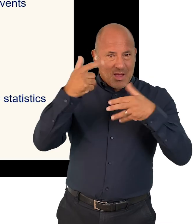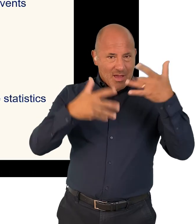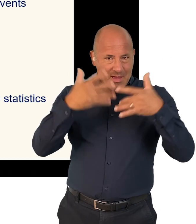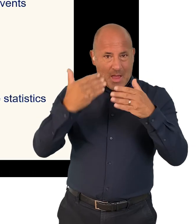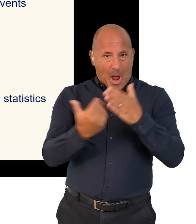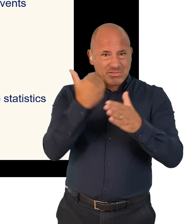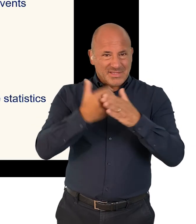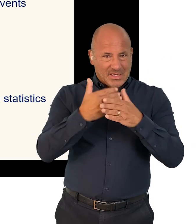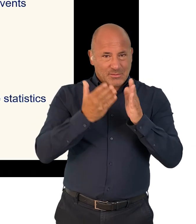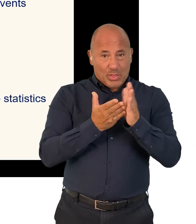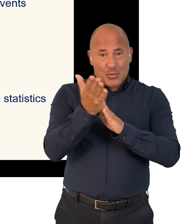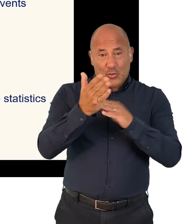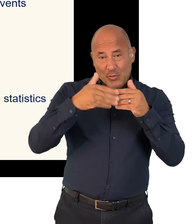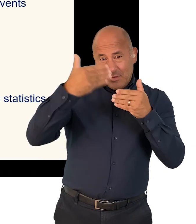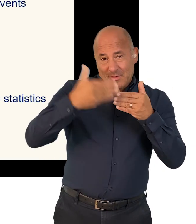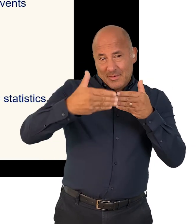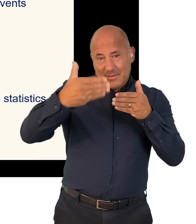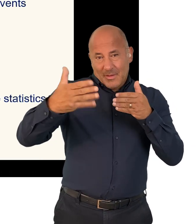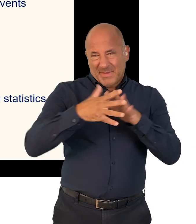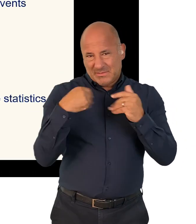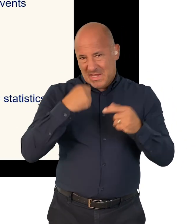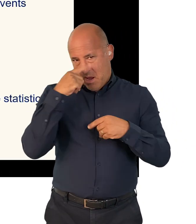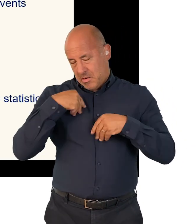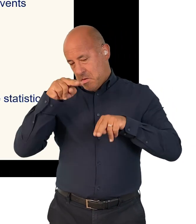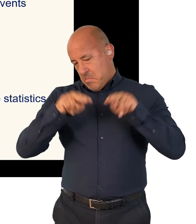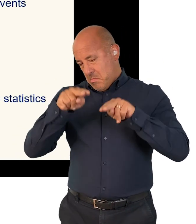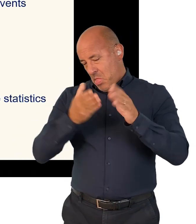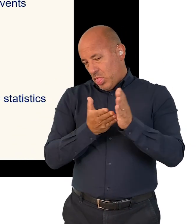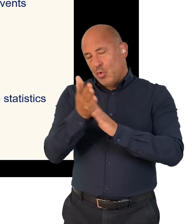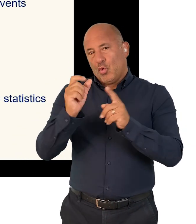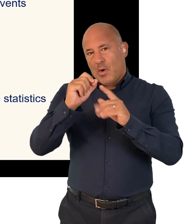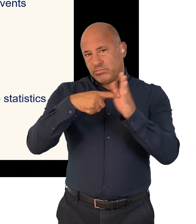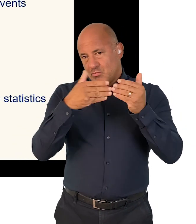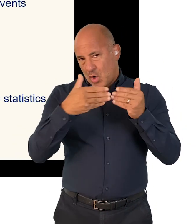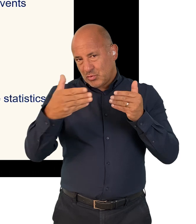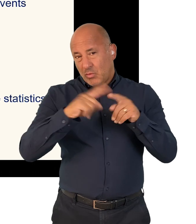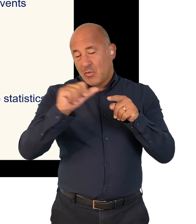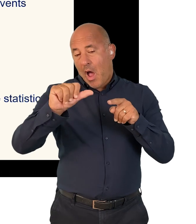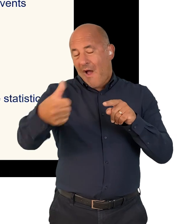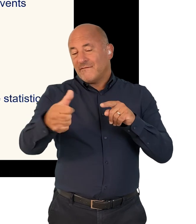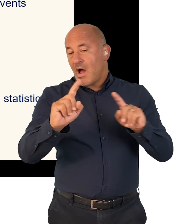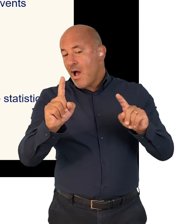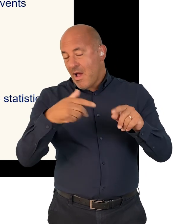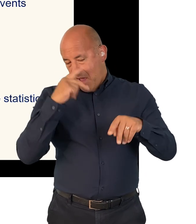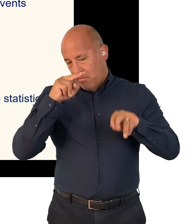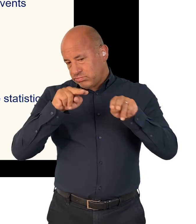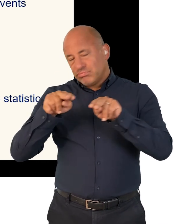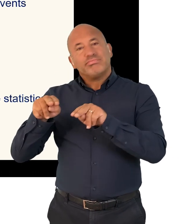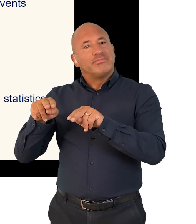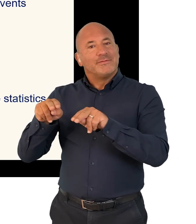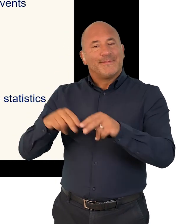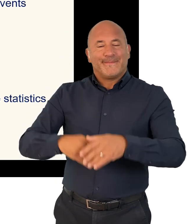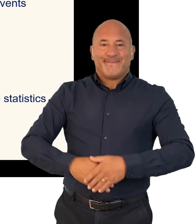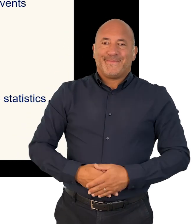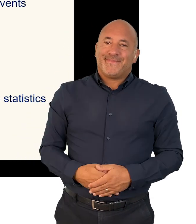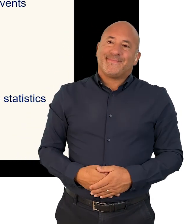of activity every year to help evaluate impact of the funding in the years during and following your project being